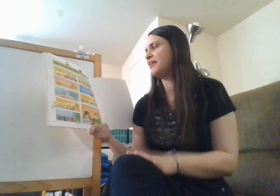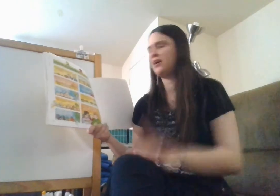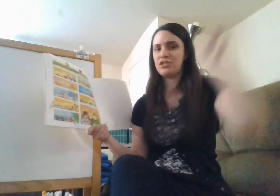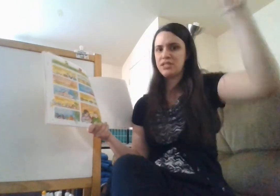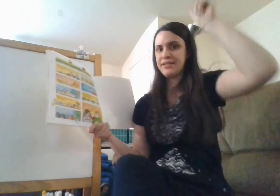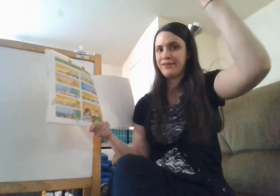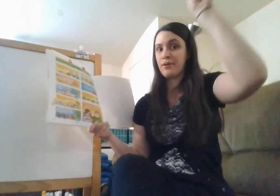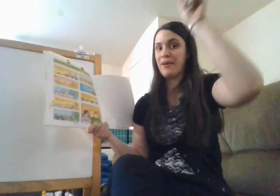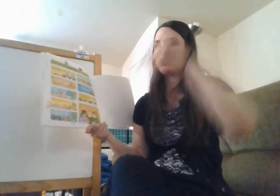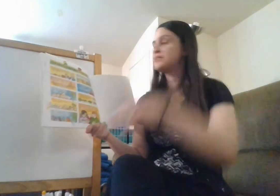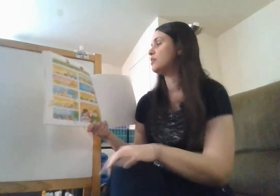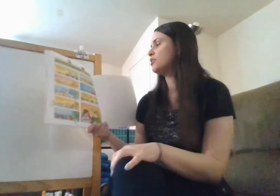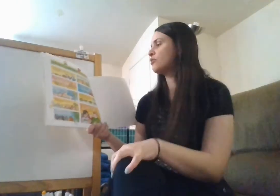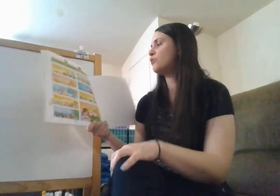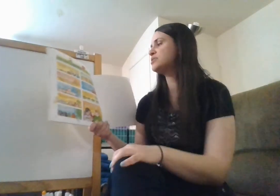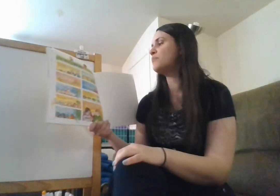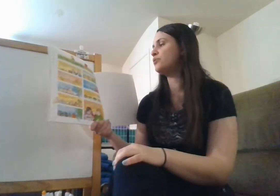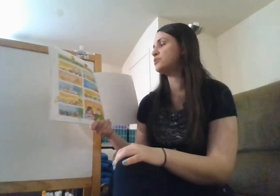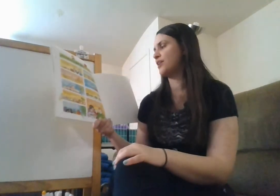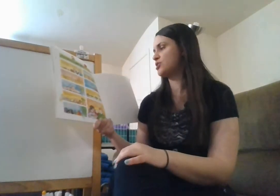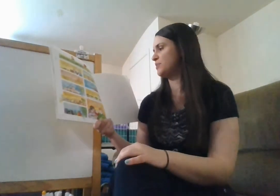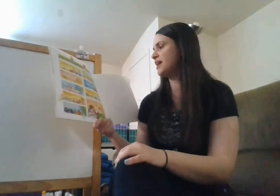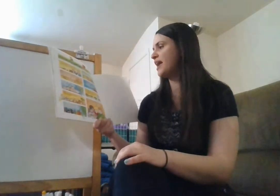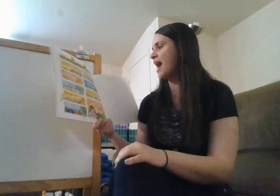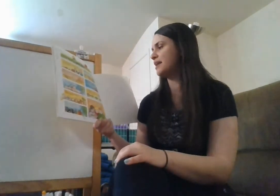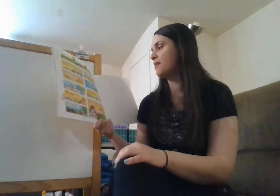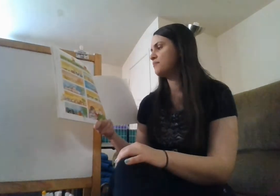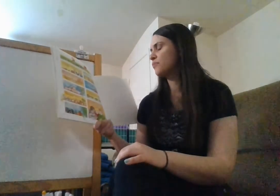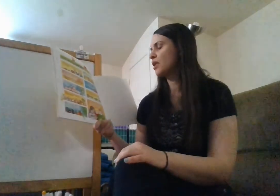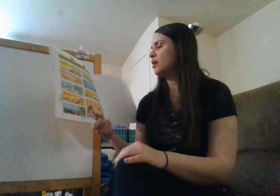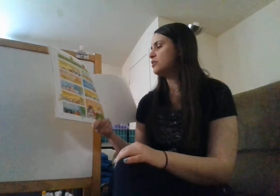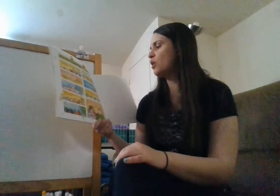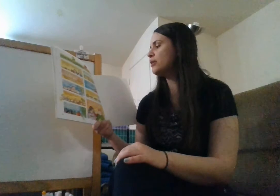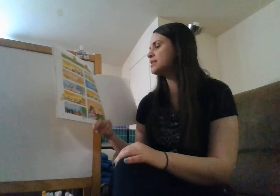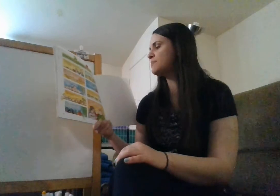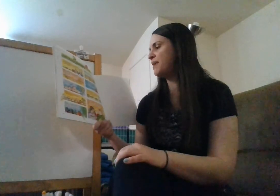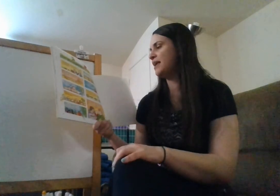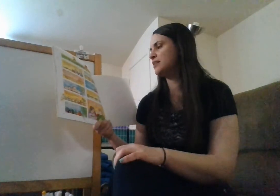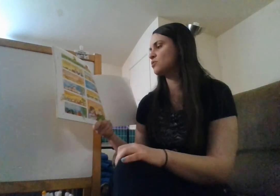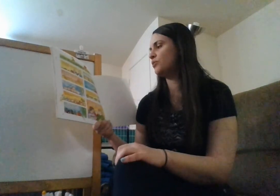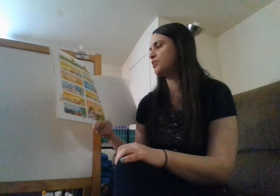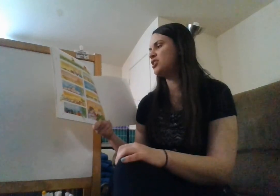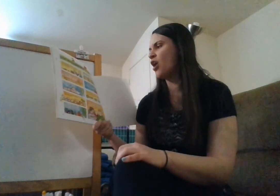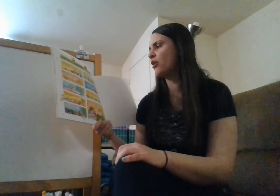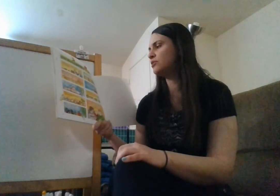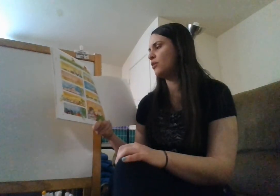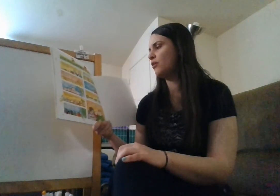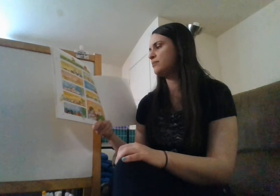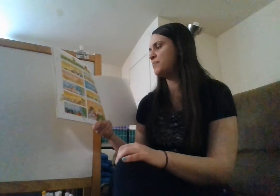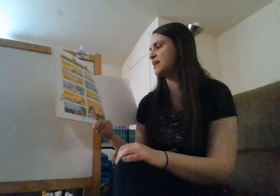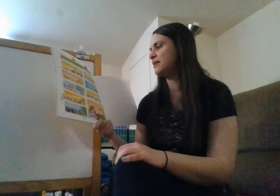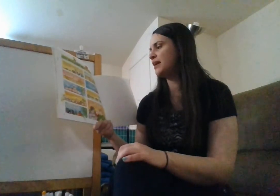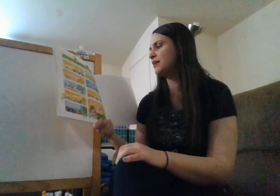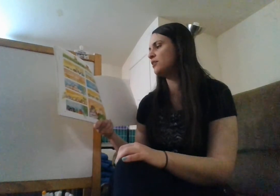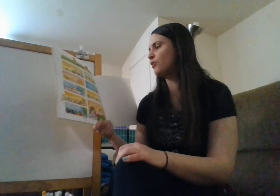Ontario, which is like above us, grows the most vegetables in Canada. The longest bean is called the yard-long bean. It can grow to